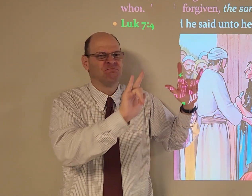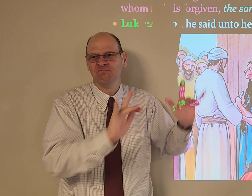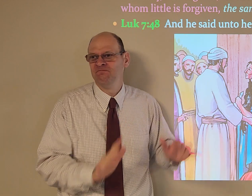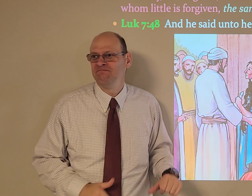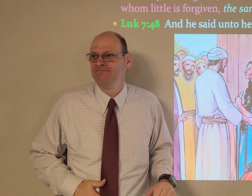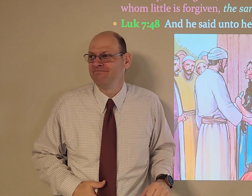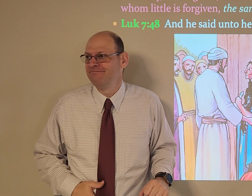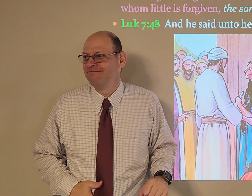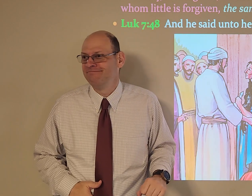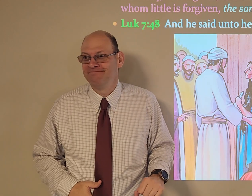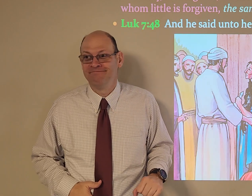I love you.